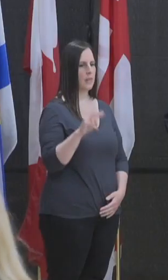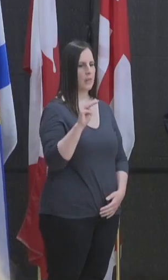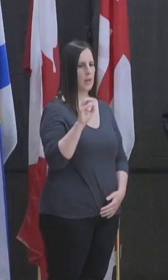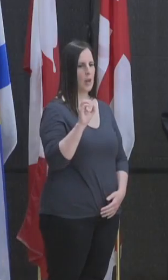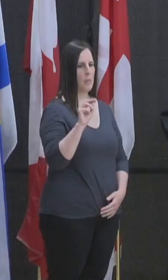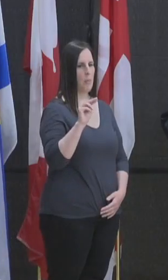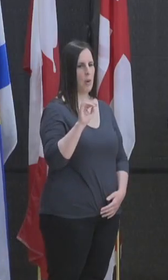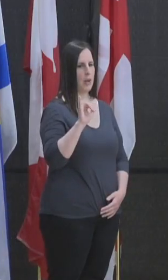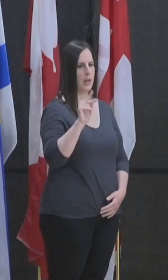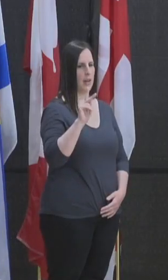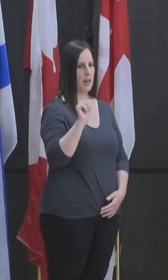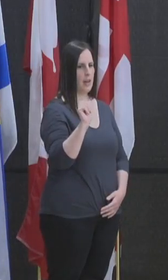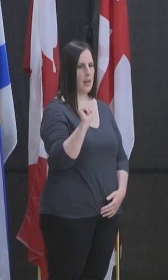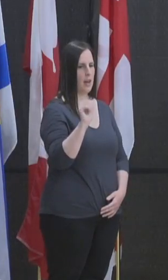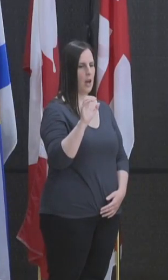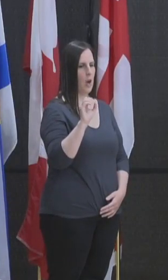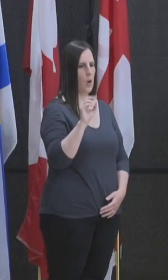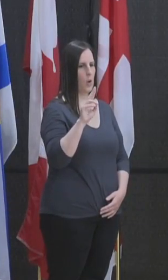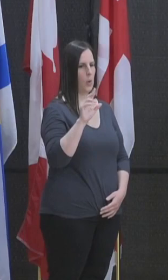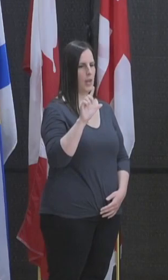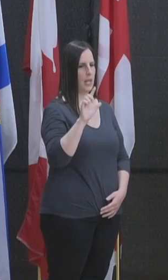Monica Willett.